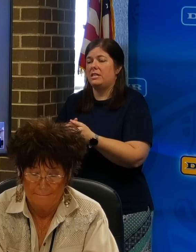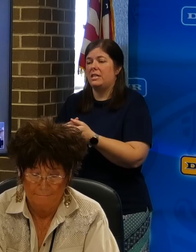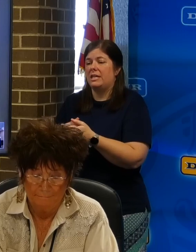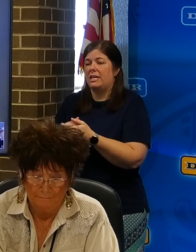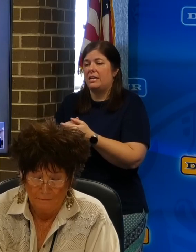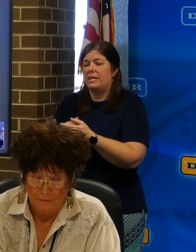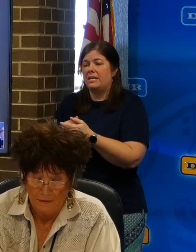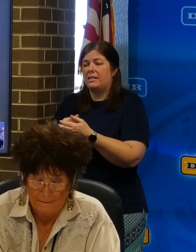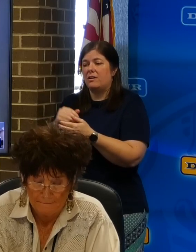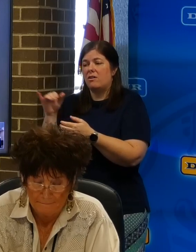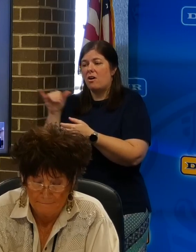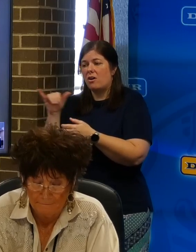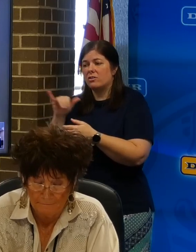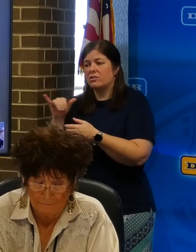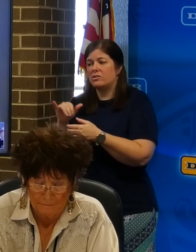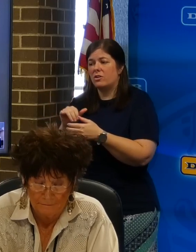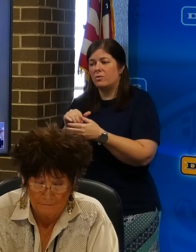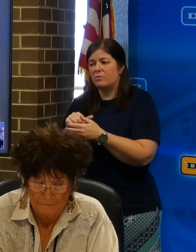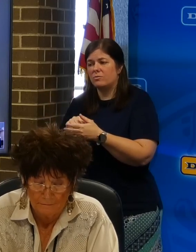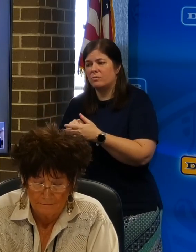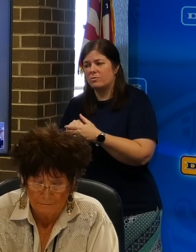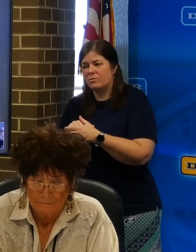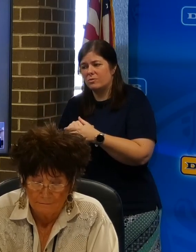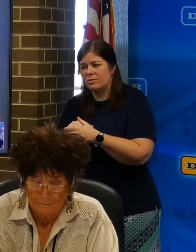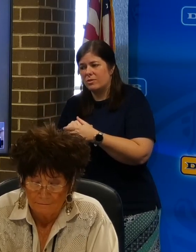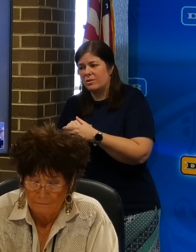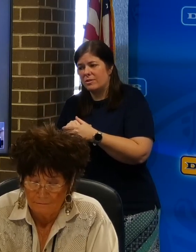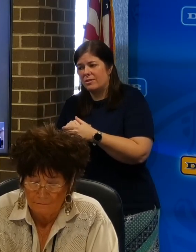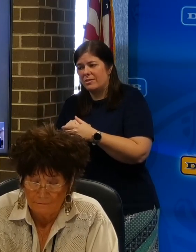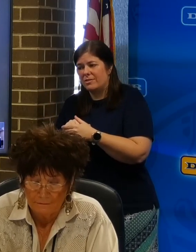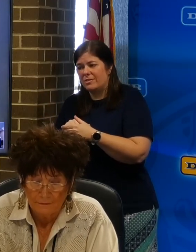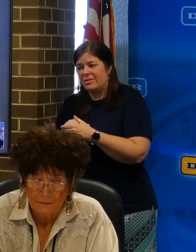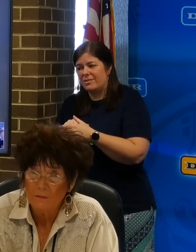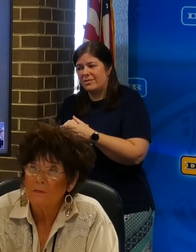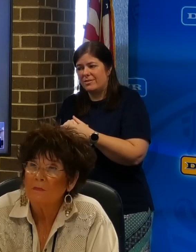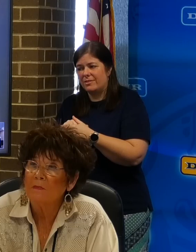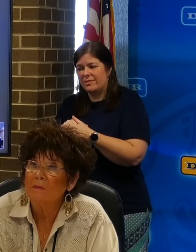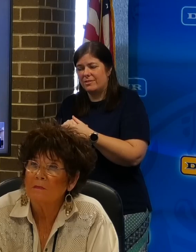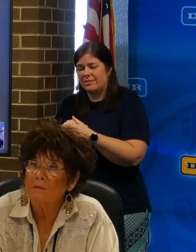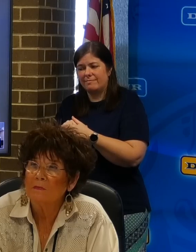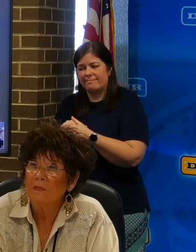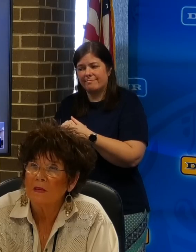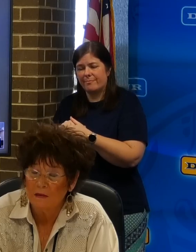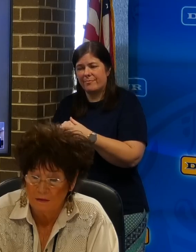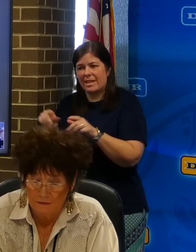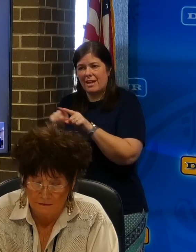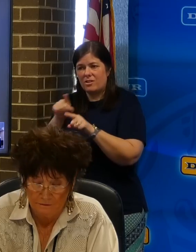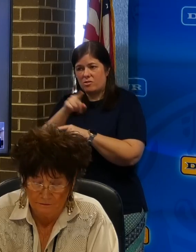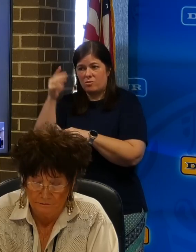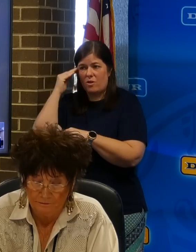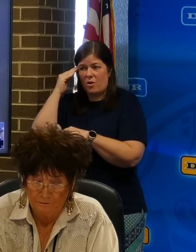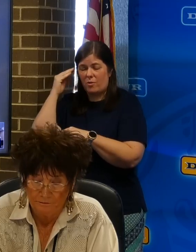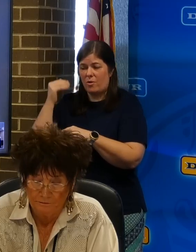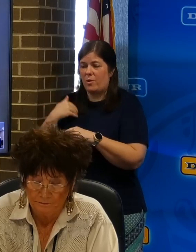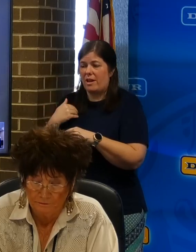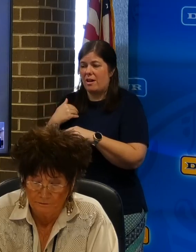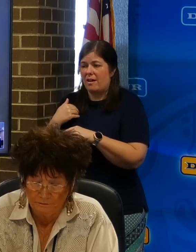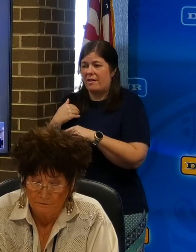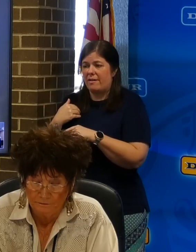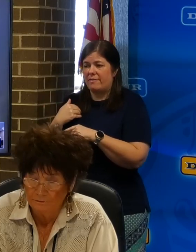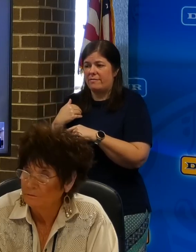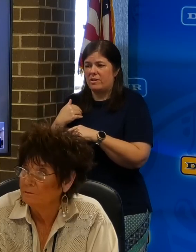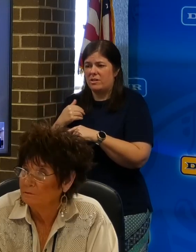repurposed 150 career centers staff to assist serve the call. As you know, we restricted